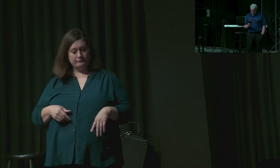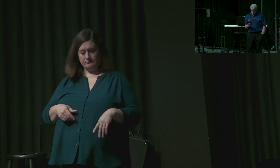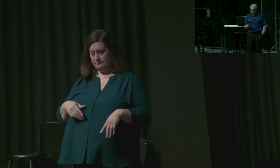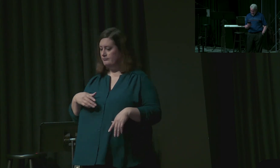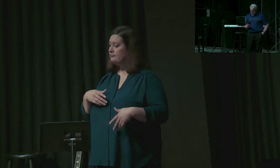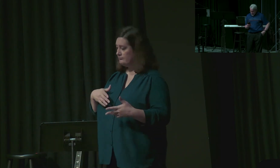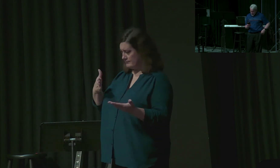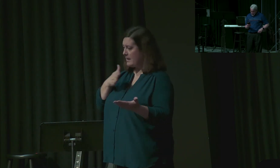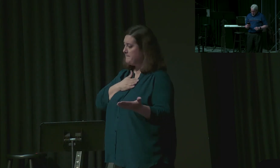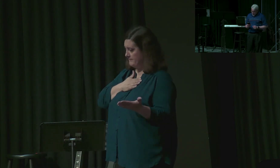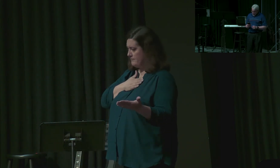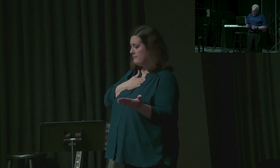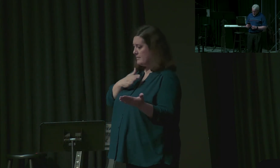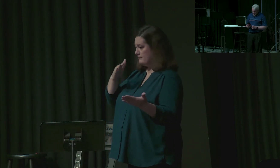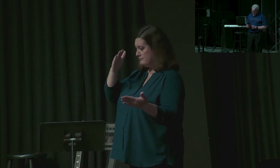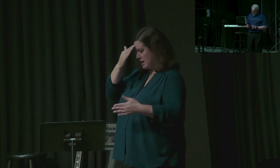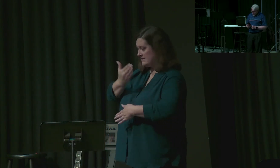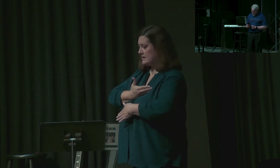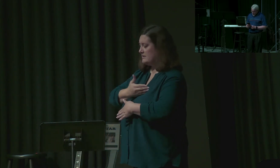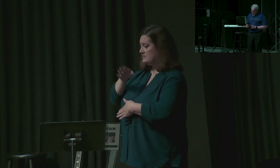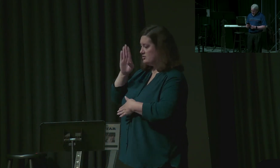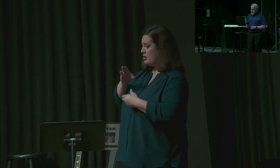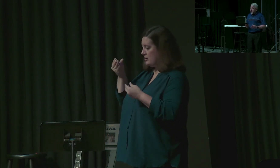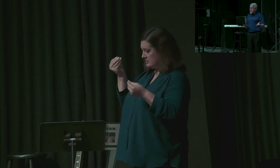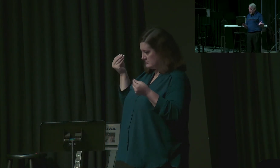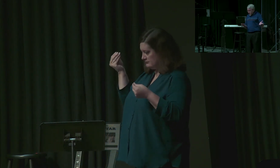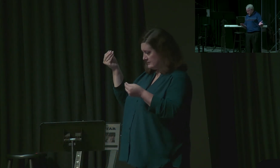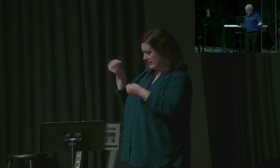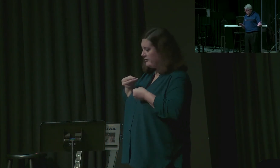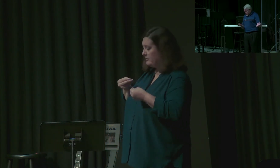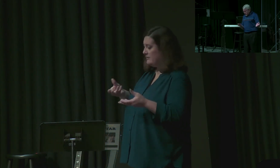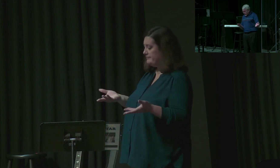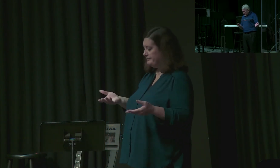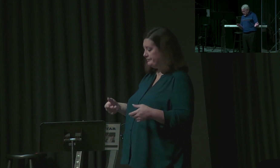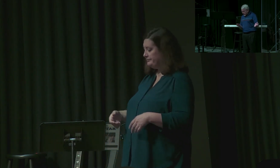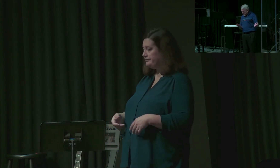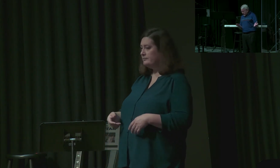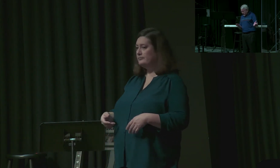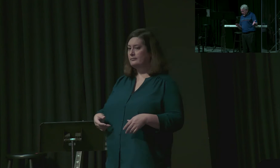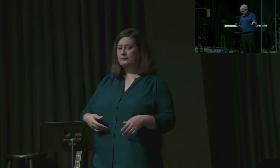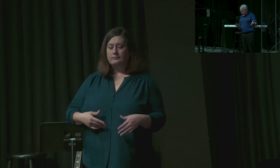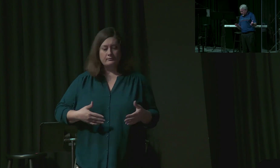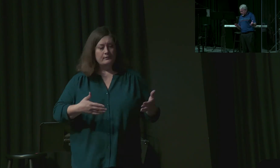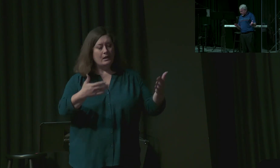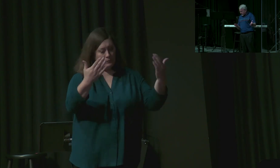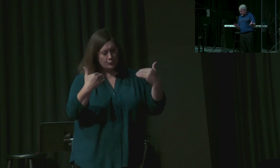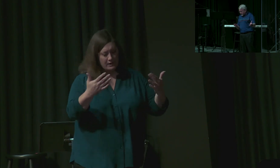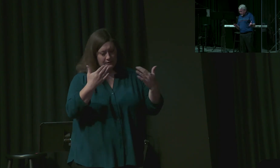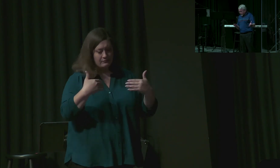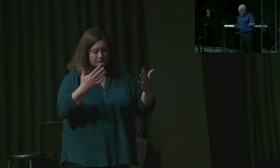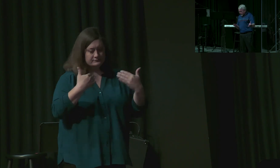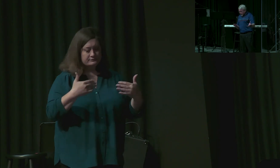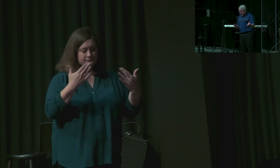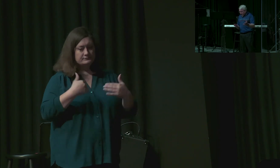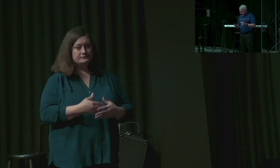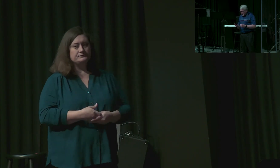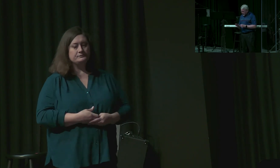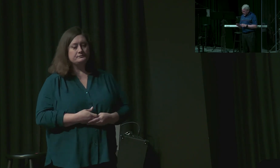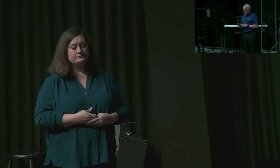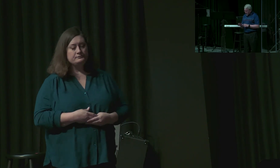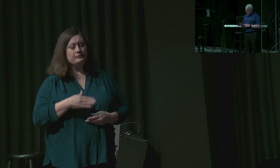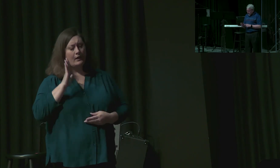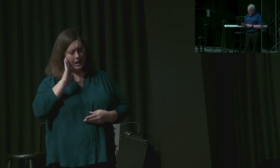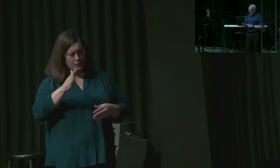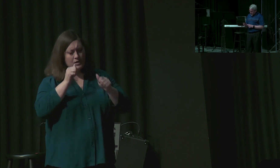God has given me here." And he said, "Bring them to me, please, that I may bless them." Now the eyes